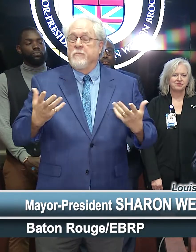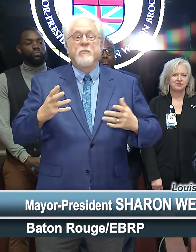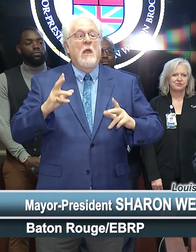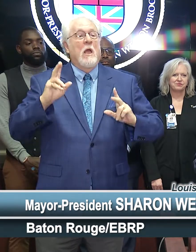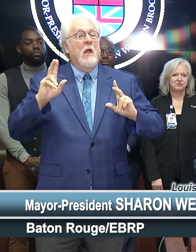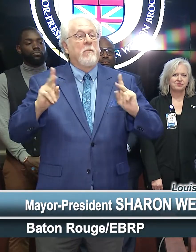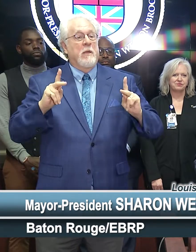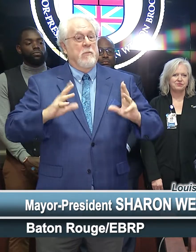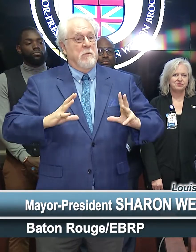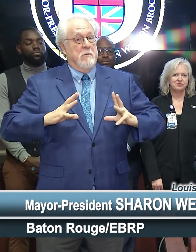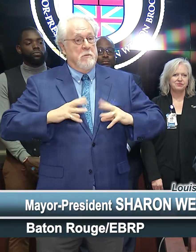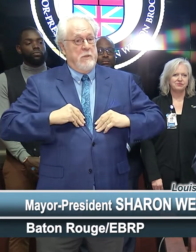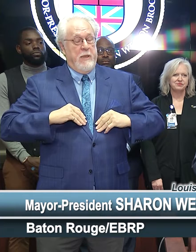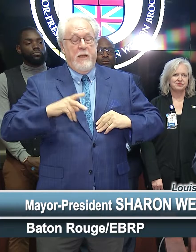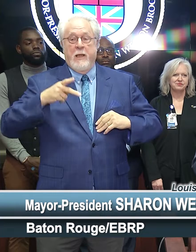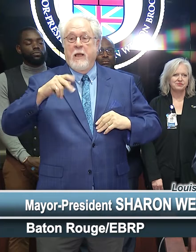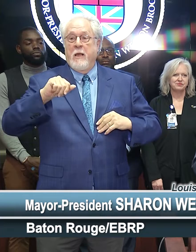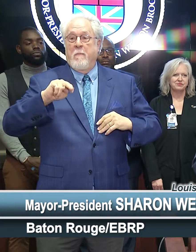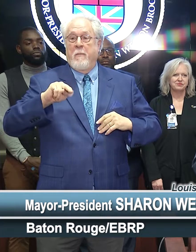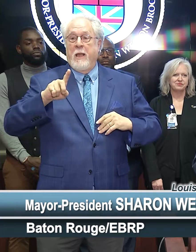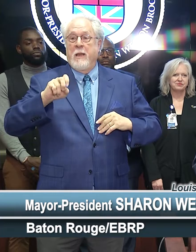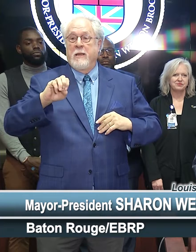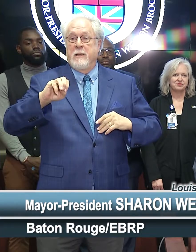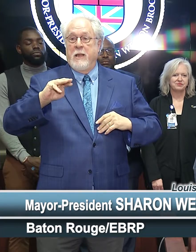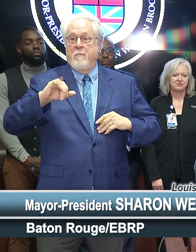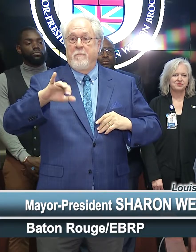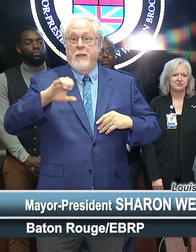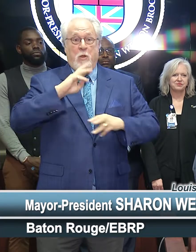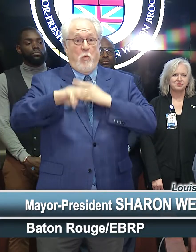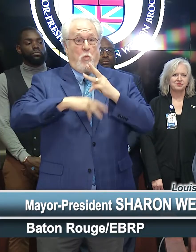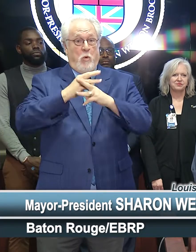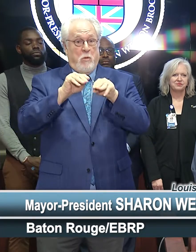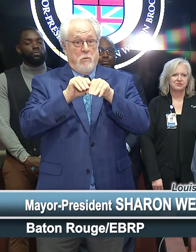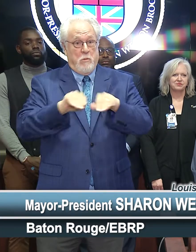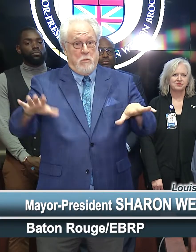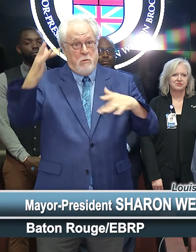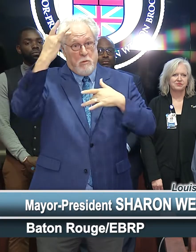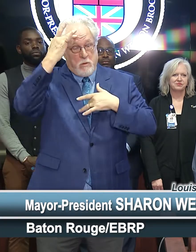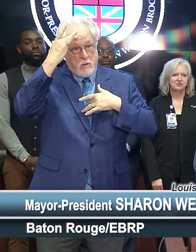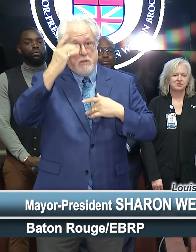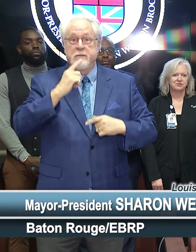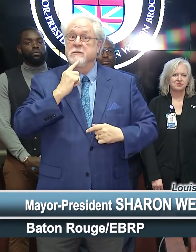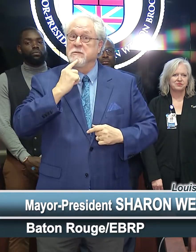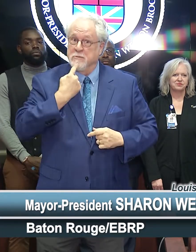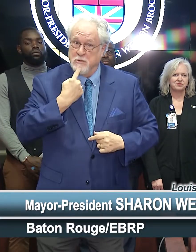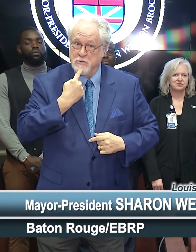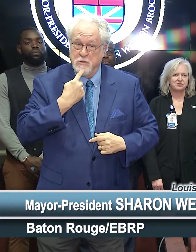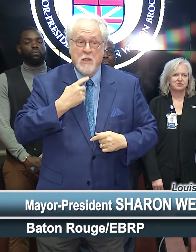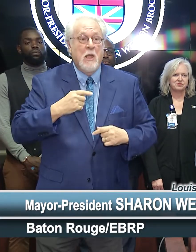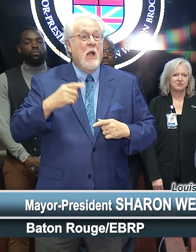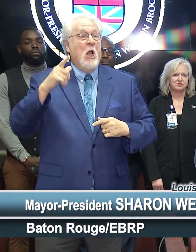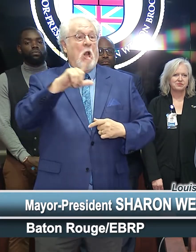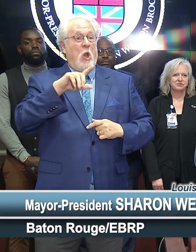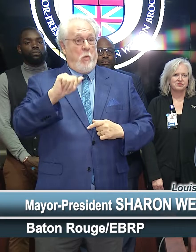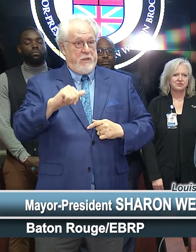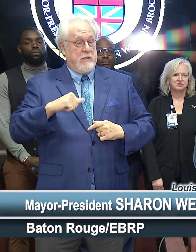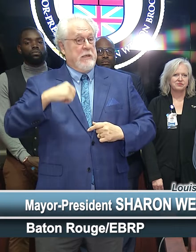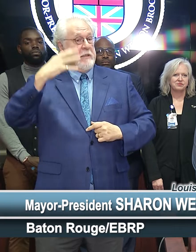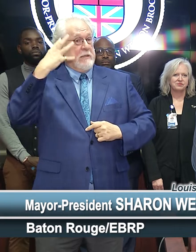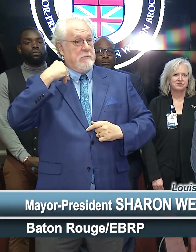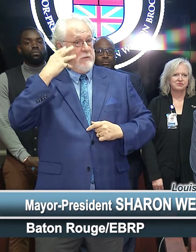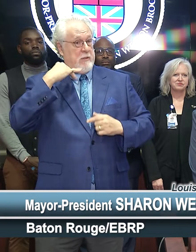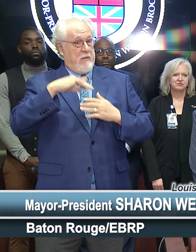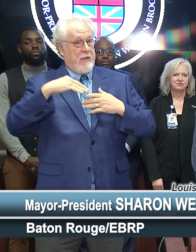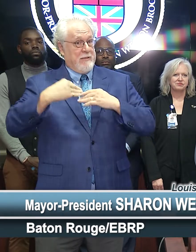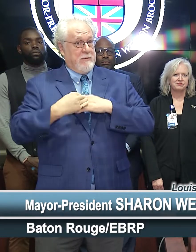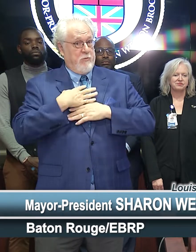this pandemic very seriously because Louisiana is experiencing the spread of the virus